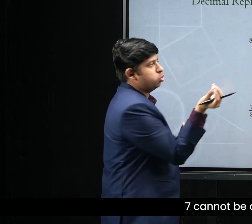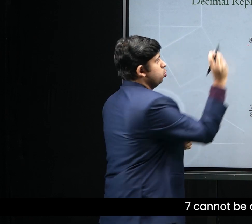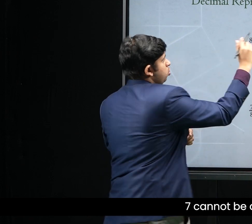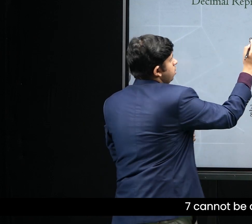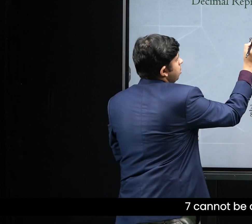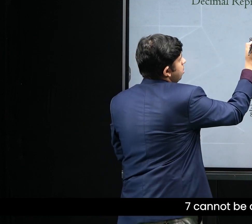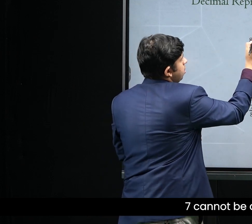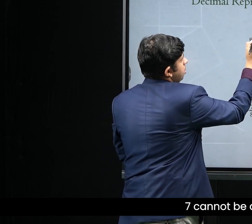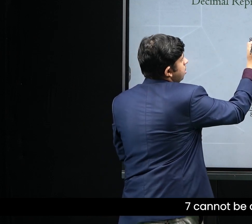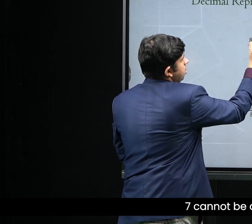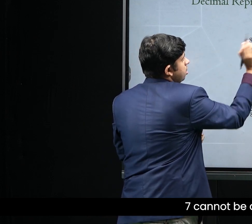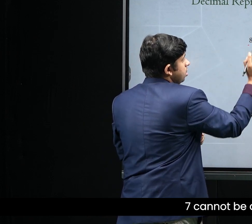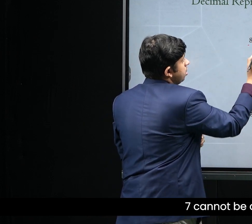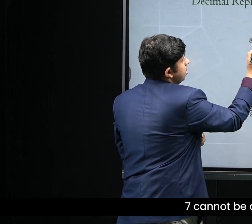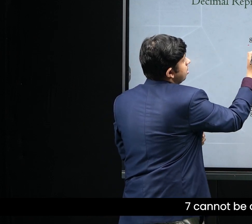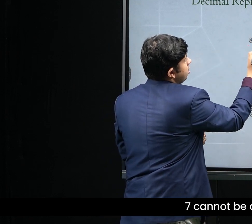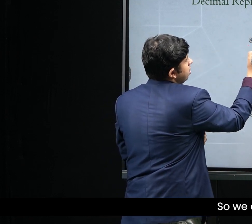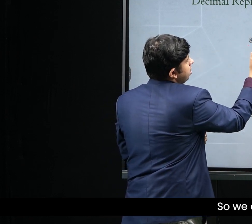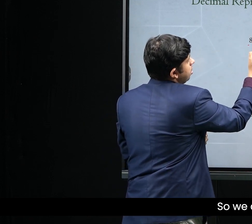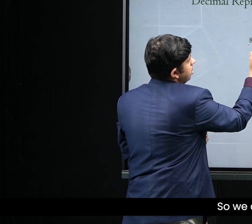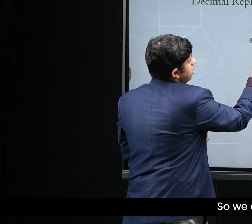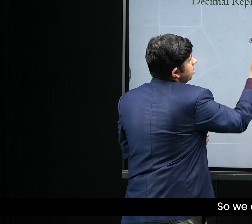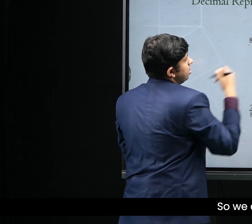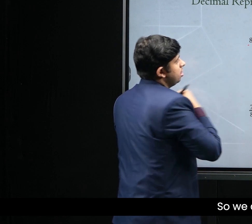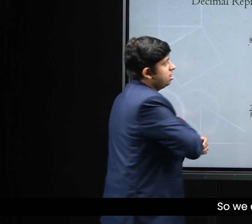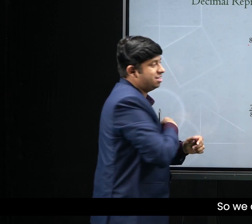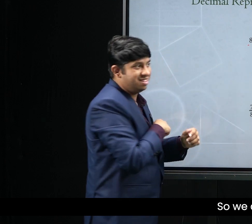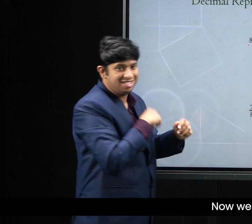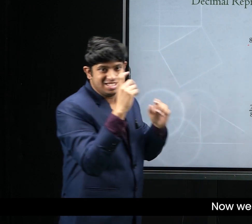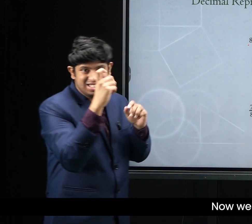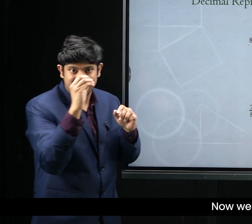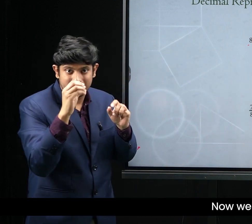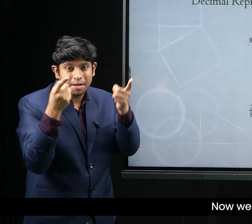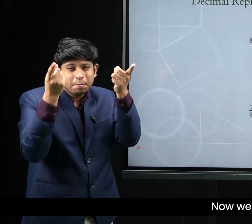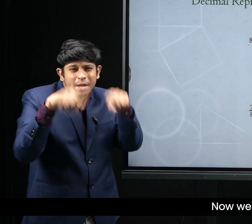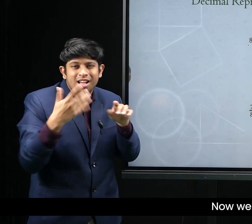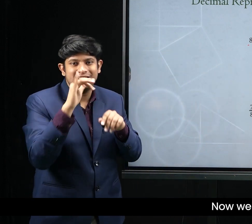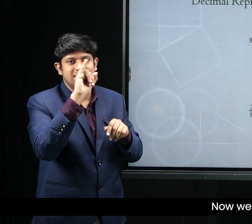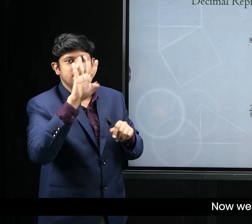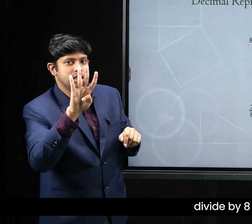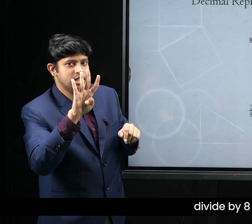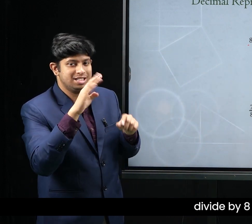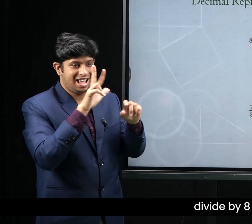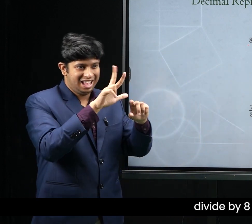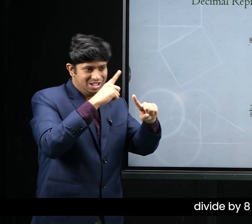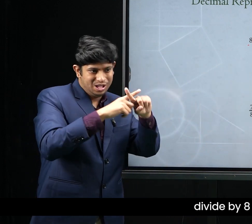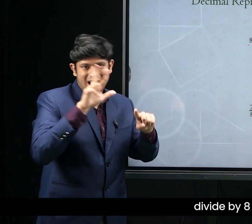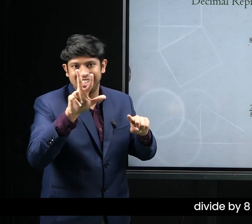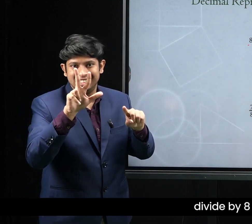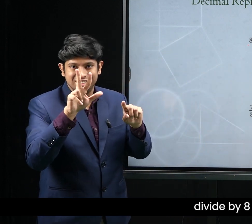Seven cannot be divided by 8, so we add 0. Now we get 70. When divided by 8, we get